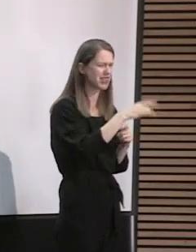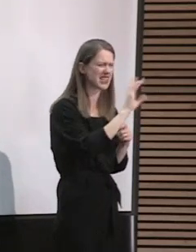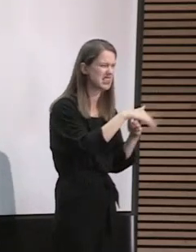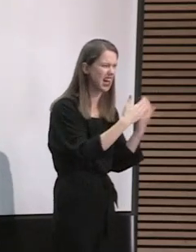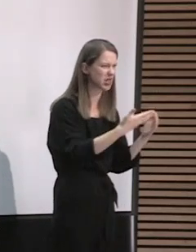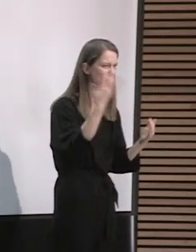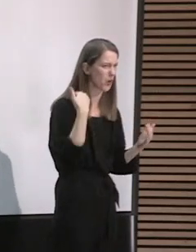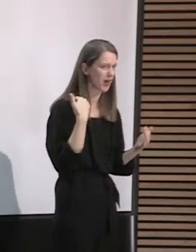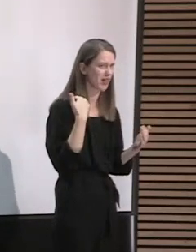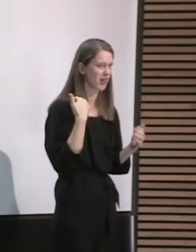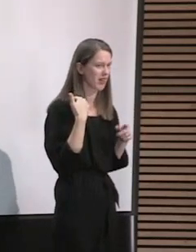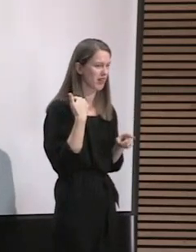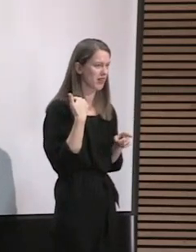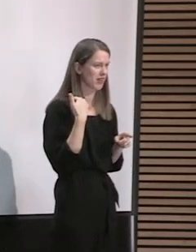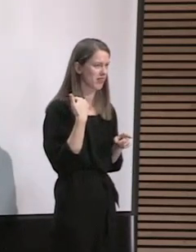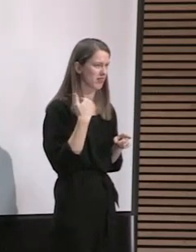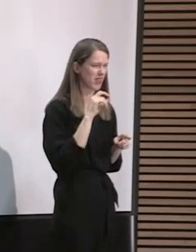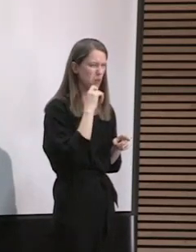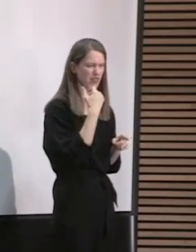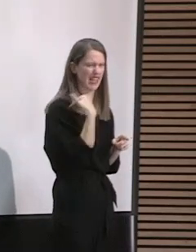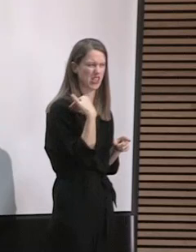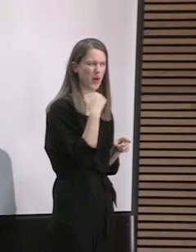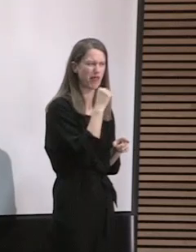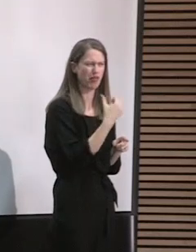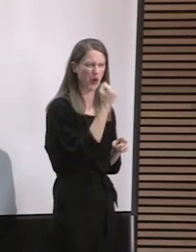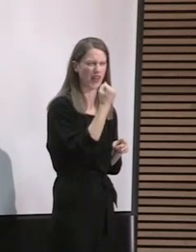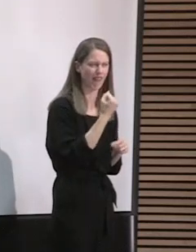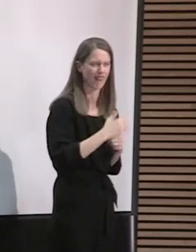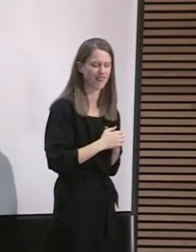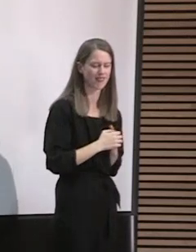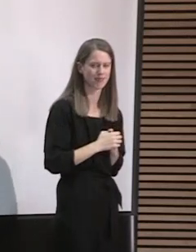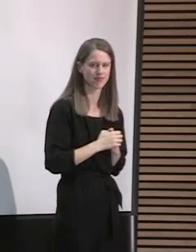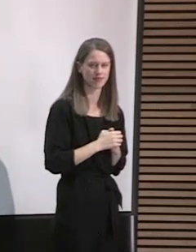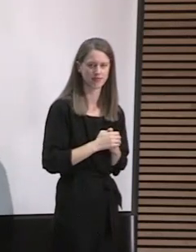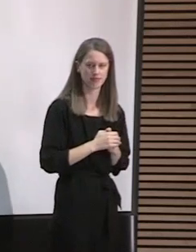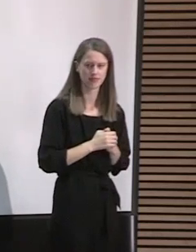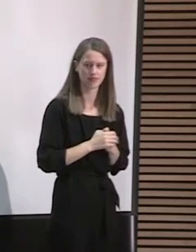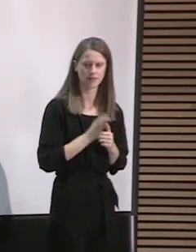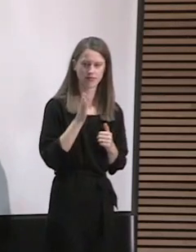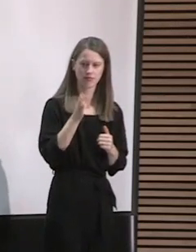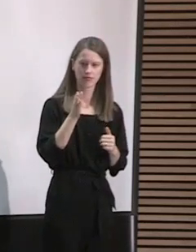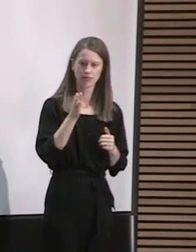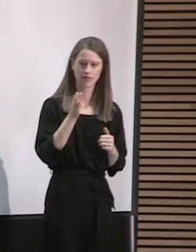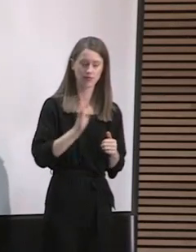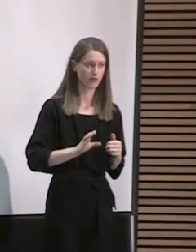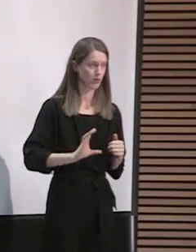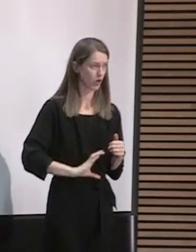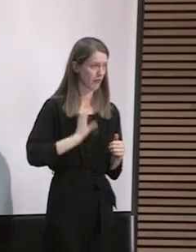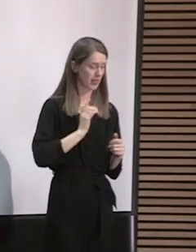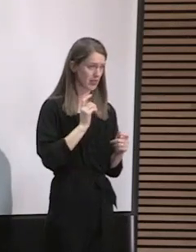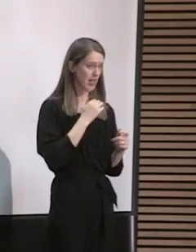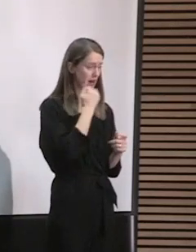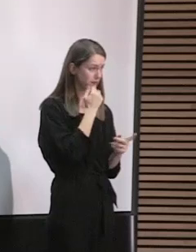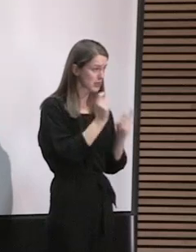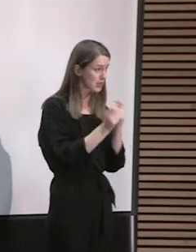since the test was taken, someone would have found out about a positive test result by now. Are you confident you've got the settings right in terms of testing at the moment? I